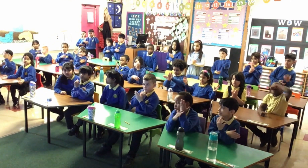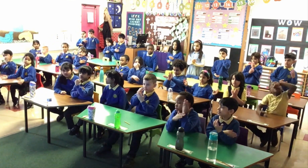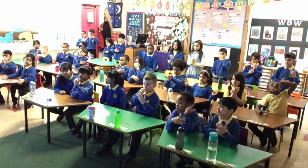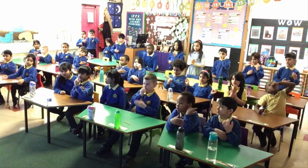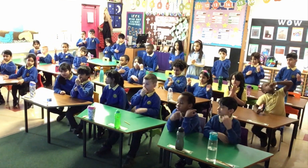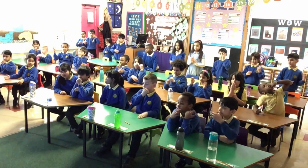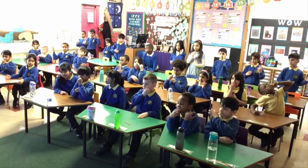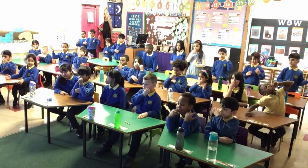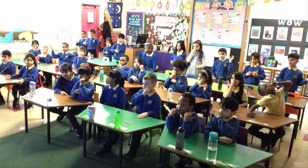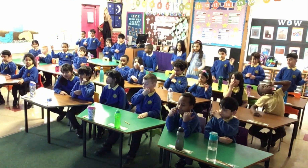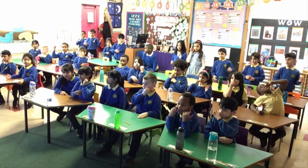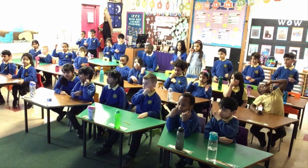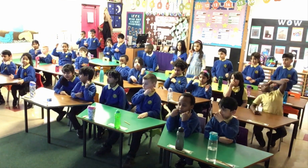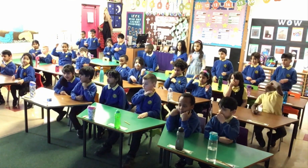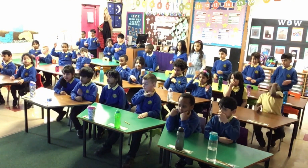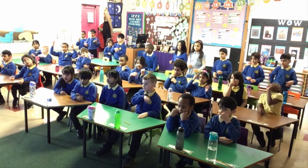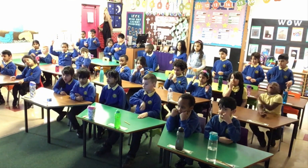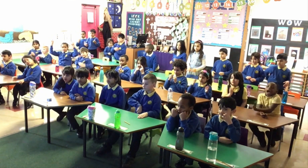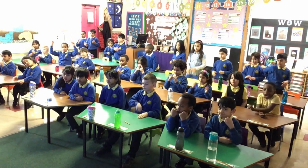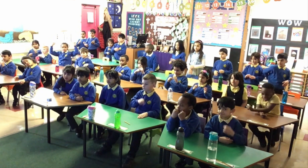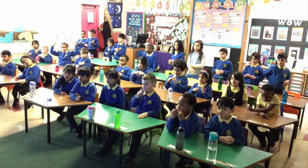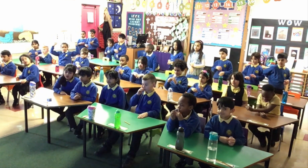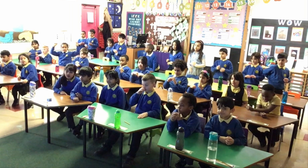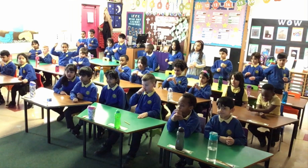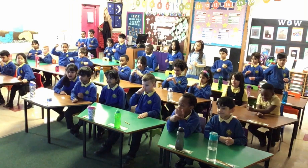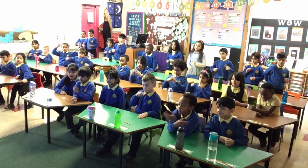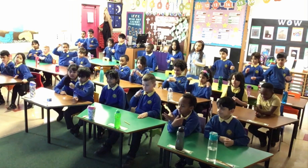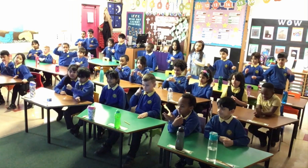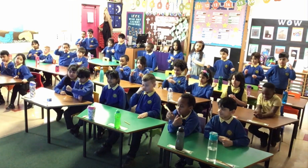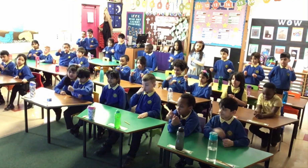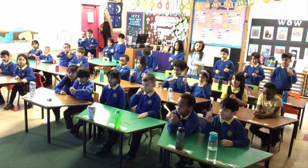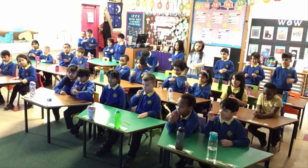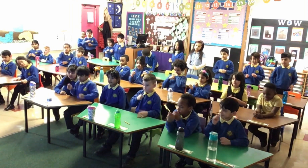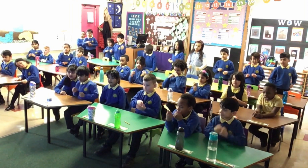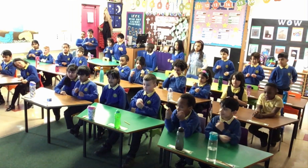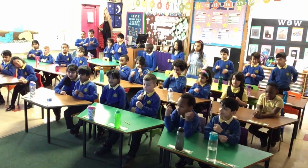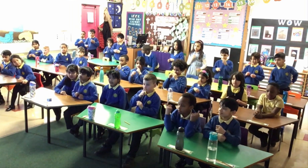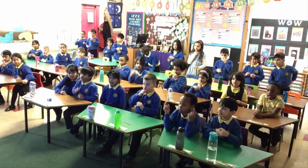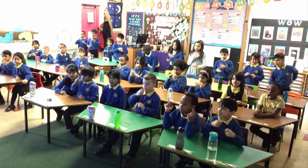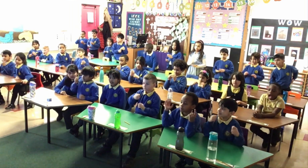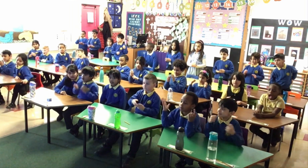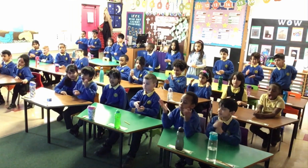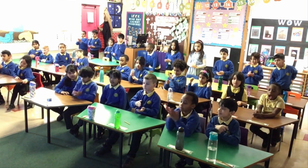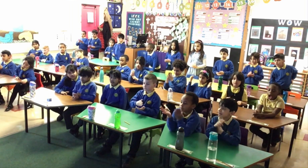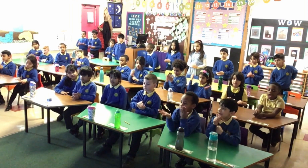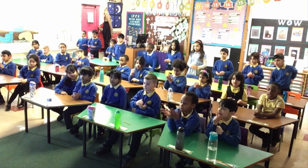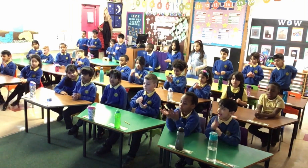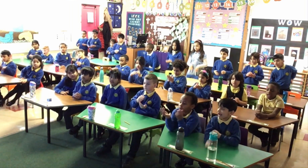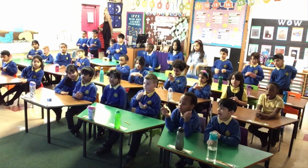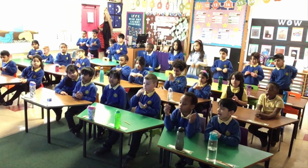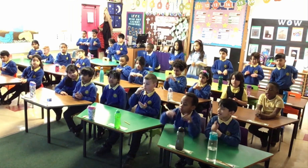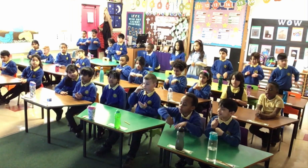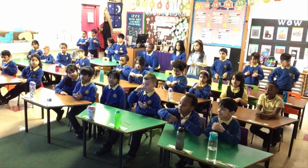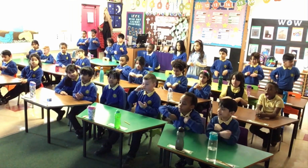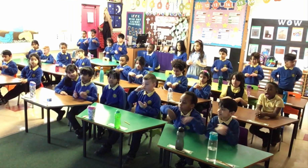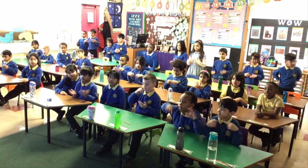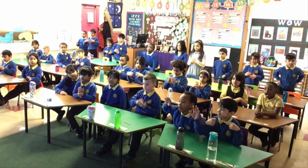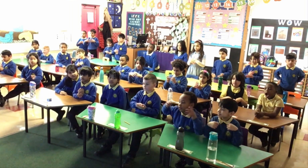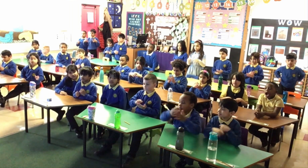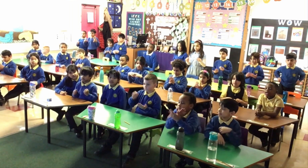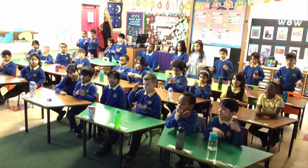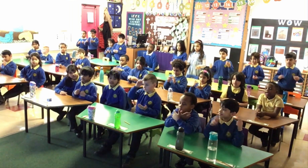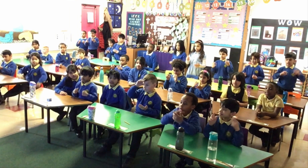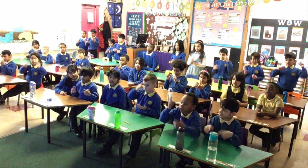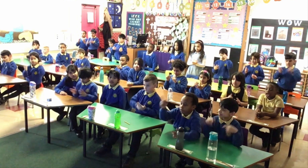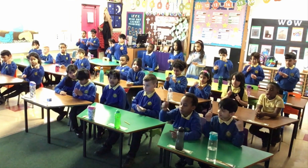tiny seed Life is full of changes, change will come as true But how you deal with